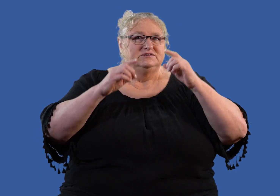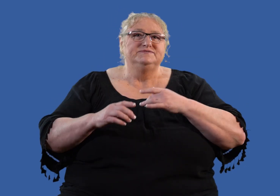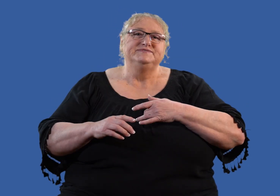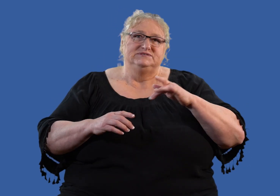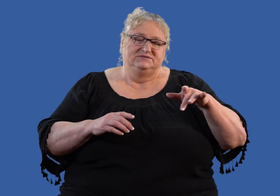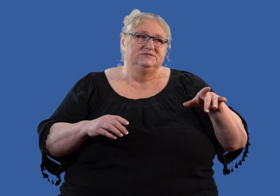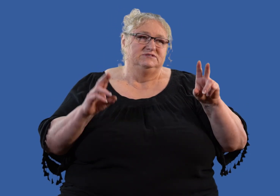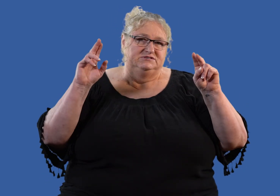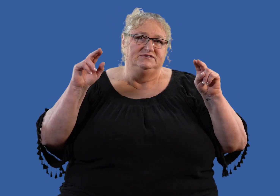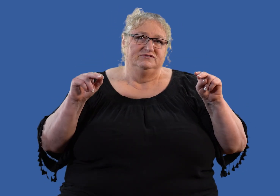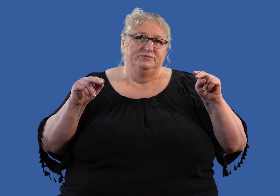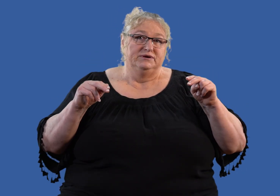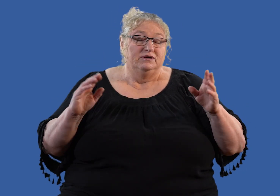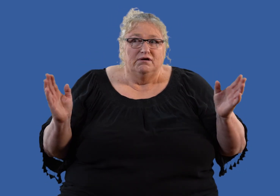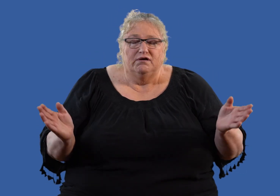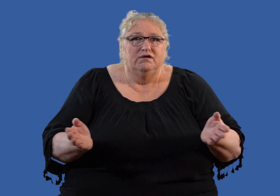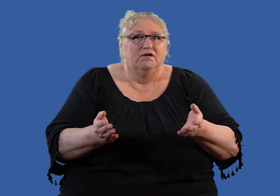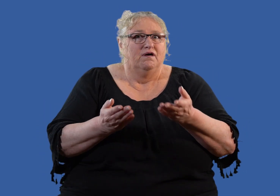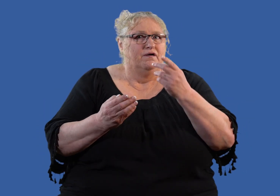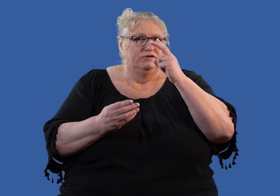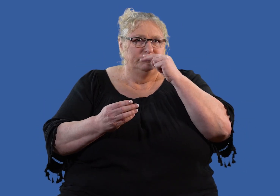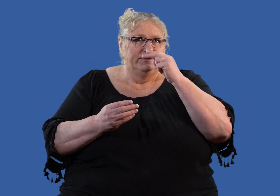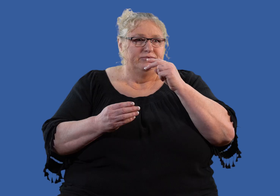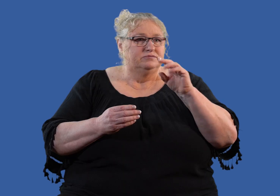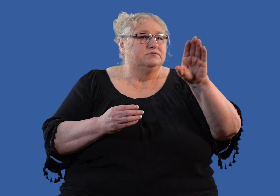and encourage people to reach out for support if needed.